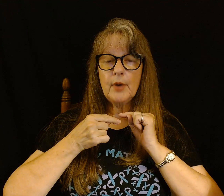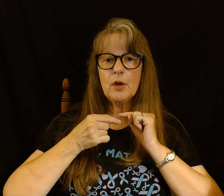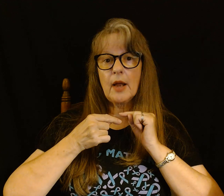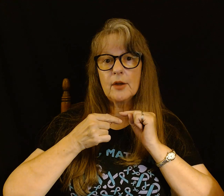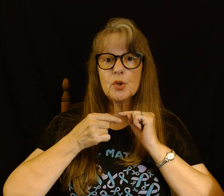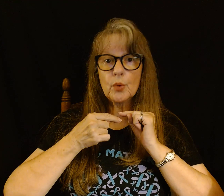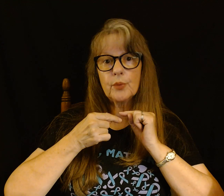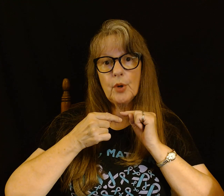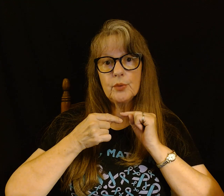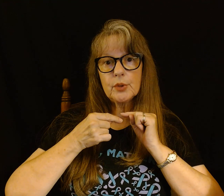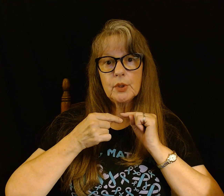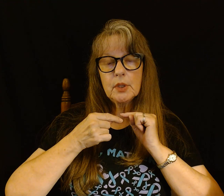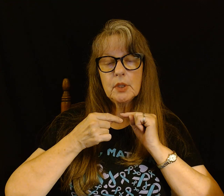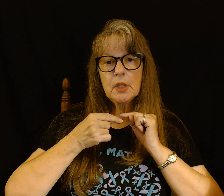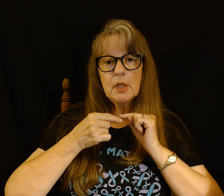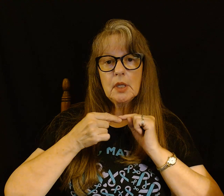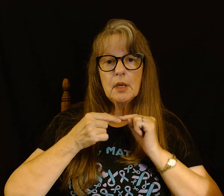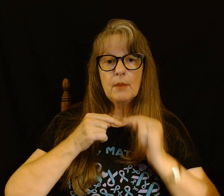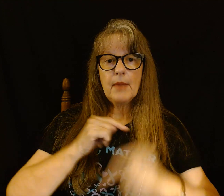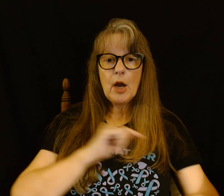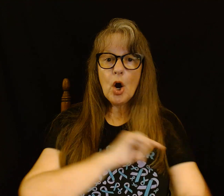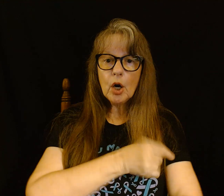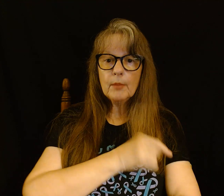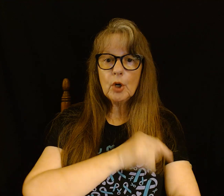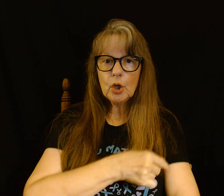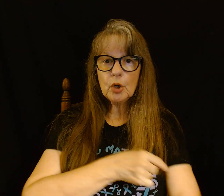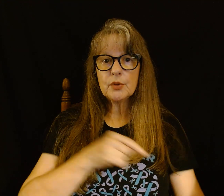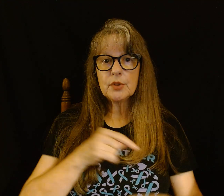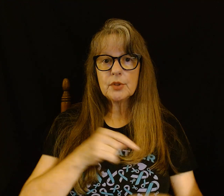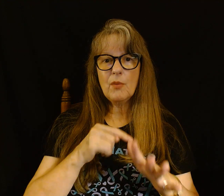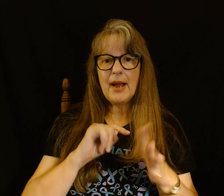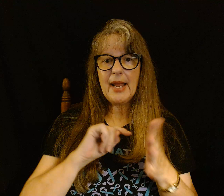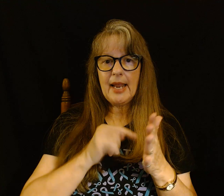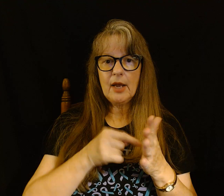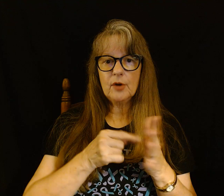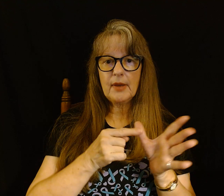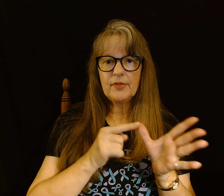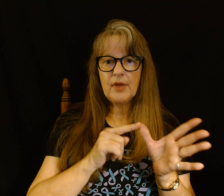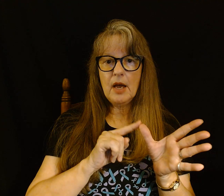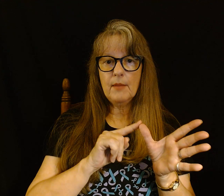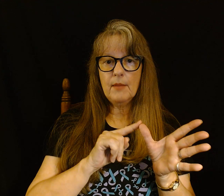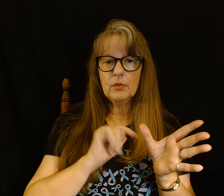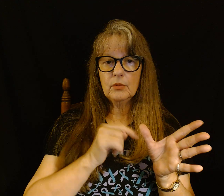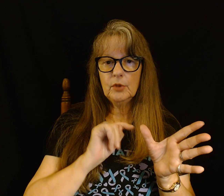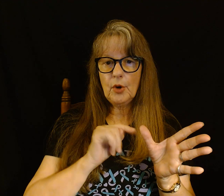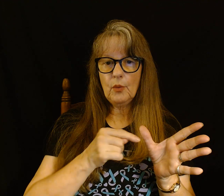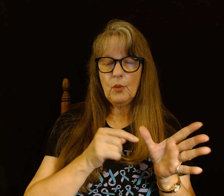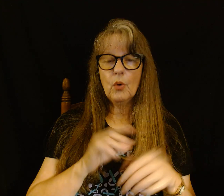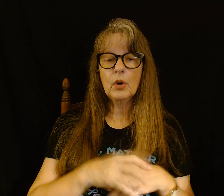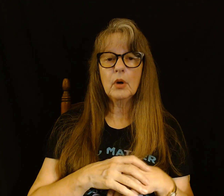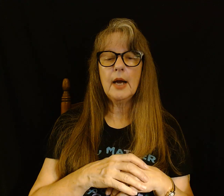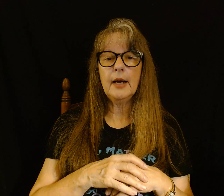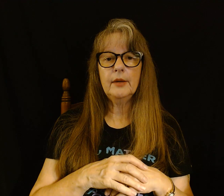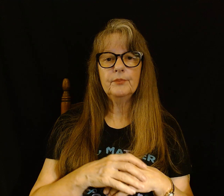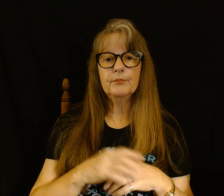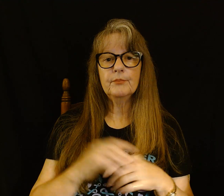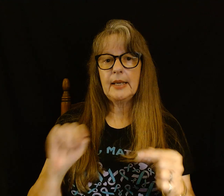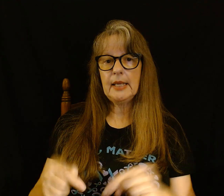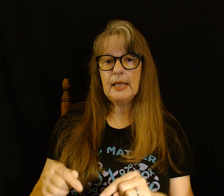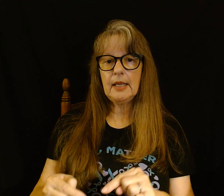I got a sore throat. My arm hurts. Oh, my hand or my thumb, or my knee.